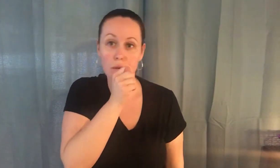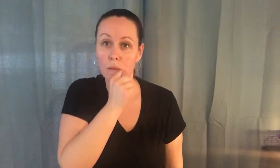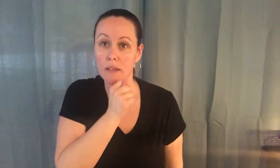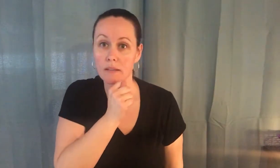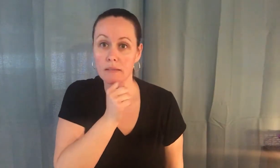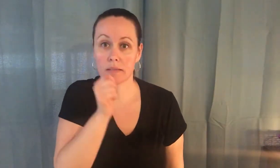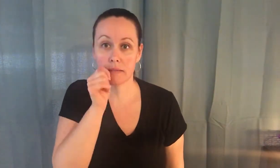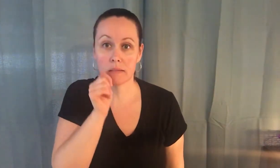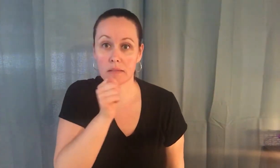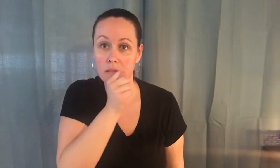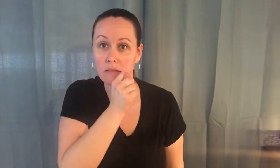twin.